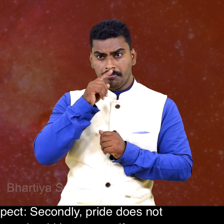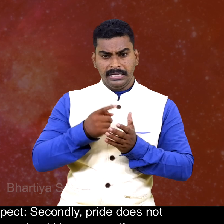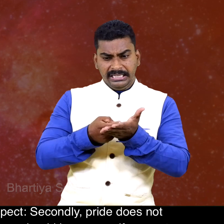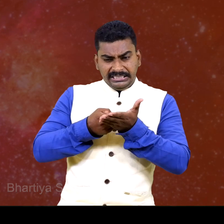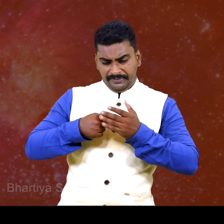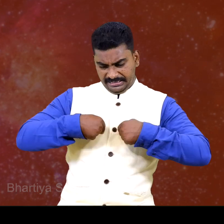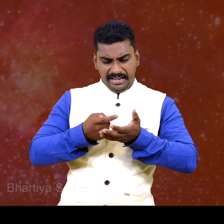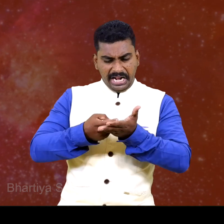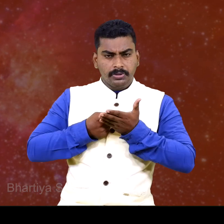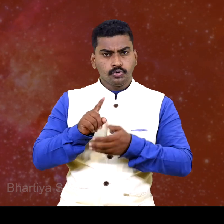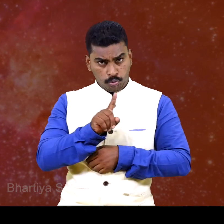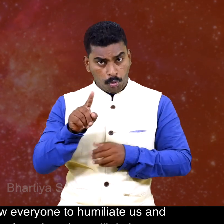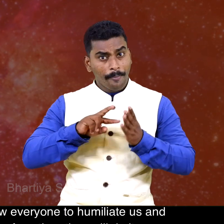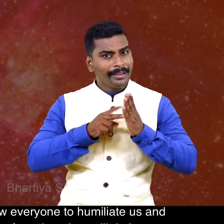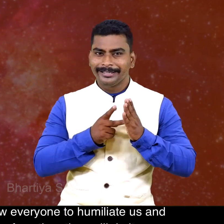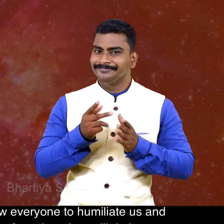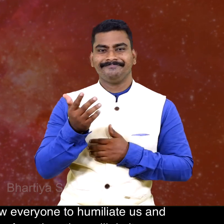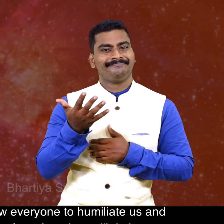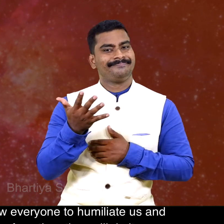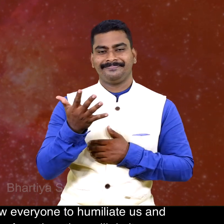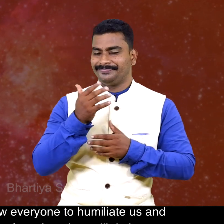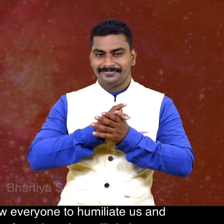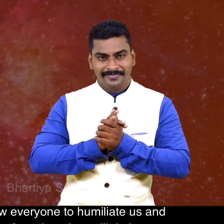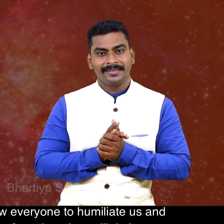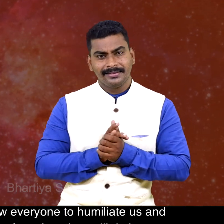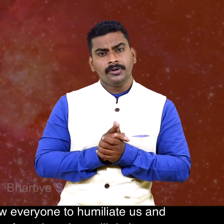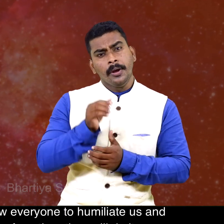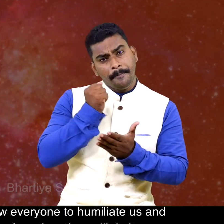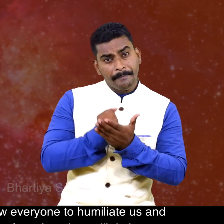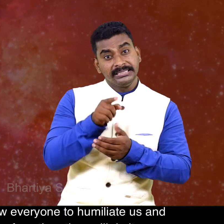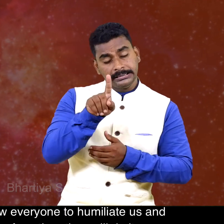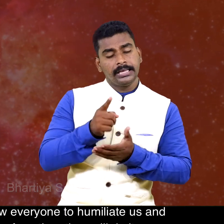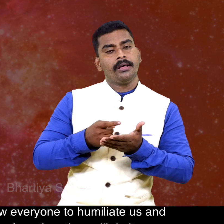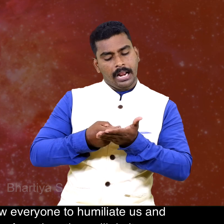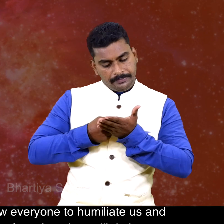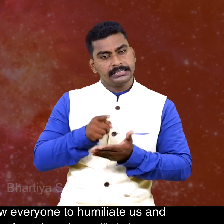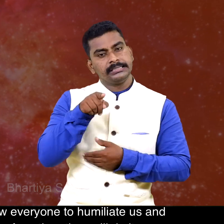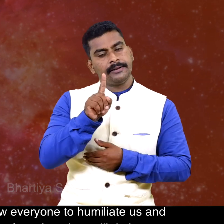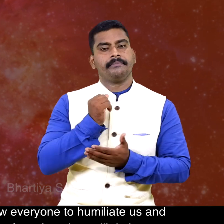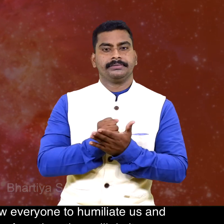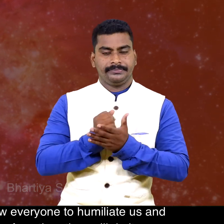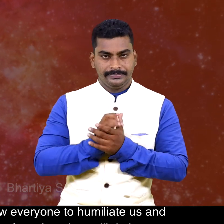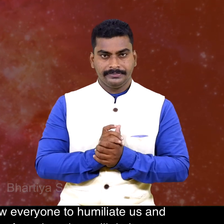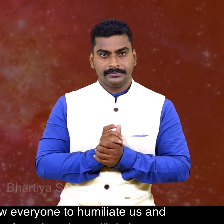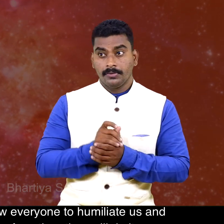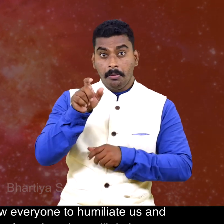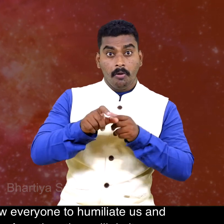self-respect. If we allow everyone to humiliate us and make fun of us,